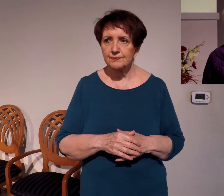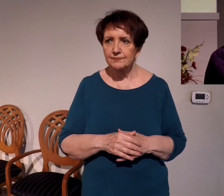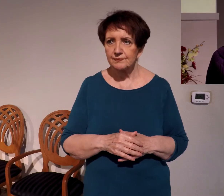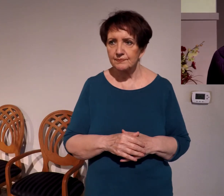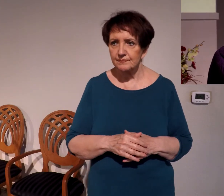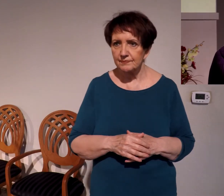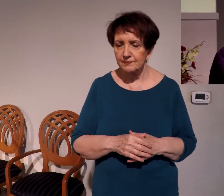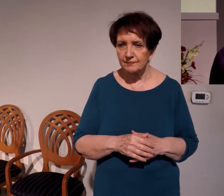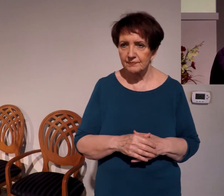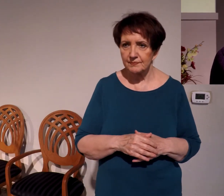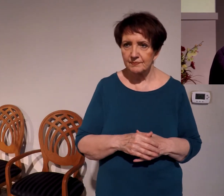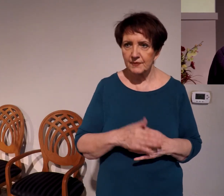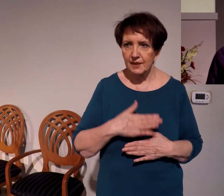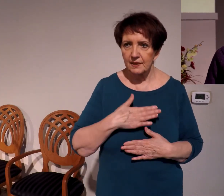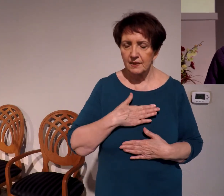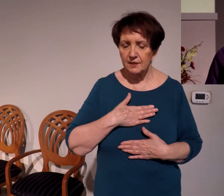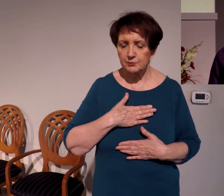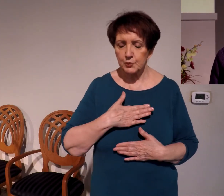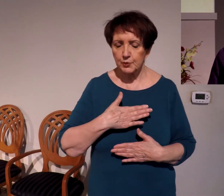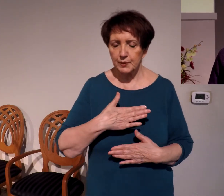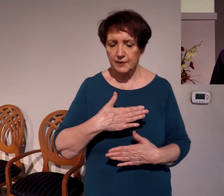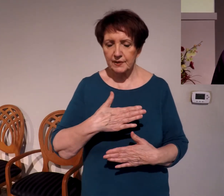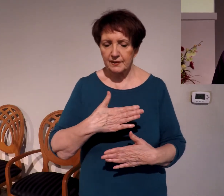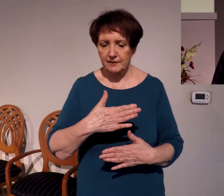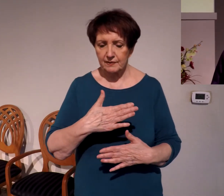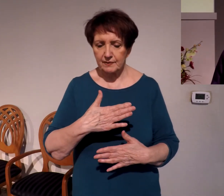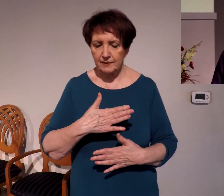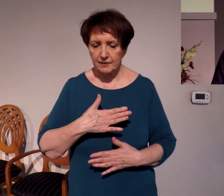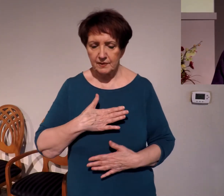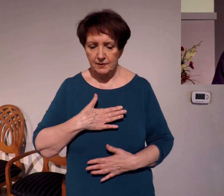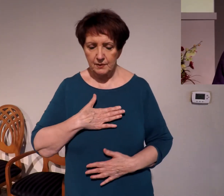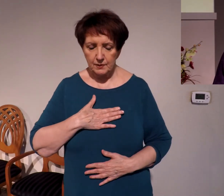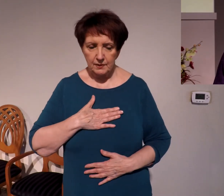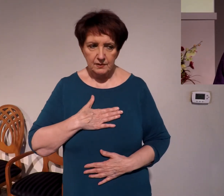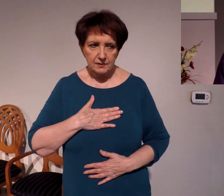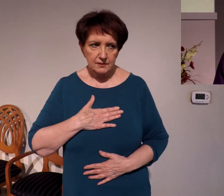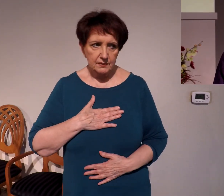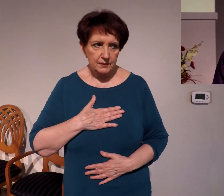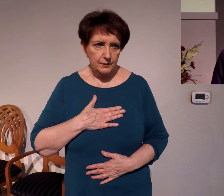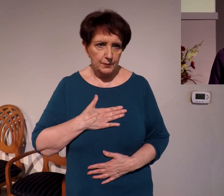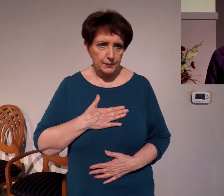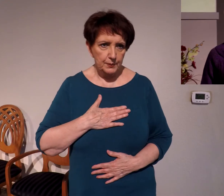And just take a breath all the way down into your center.